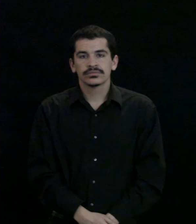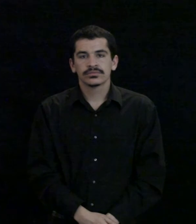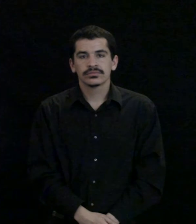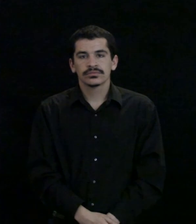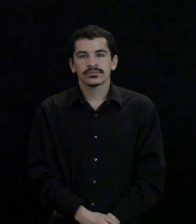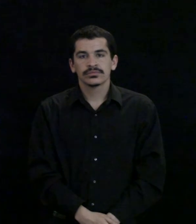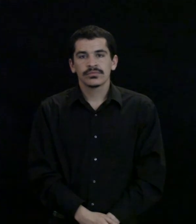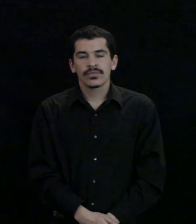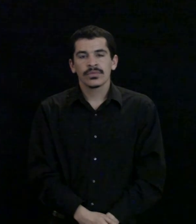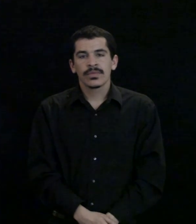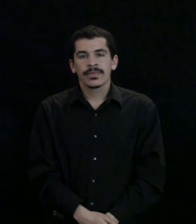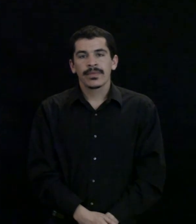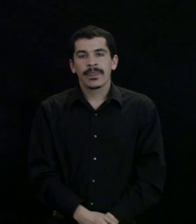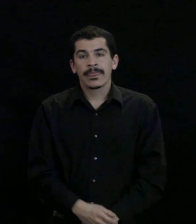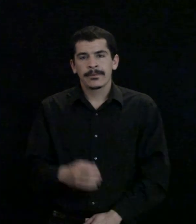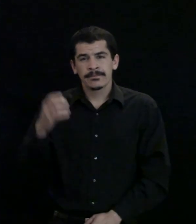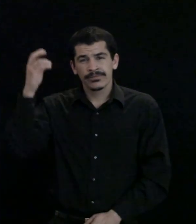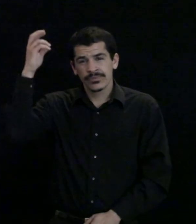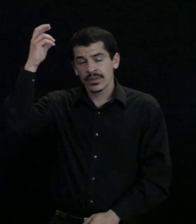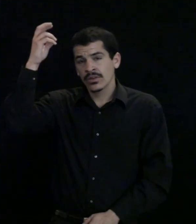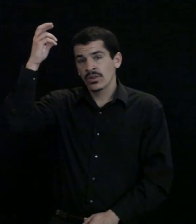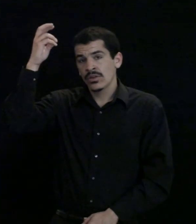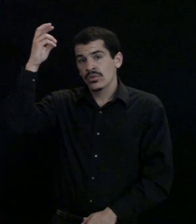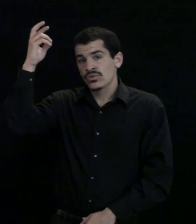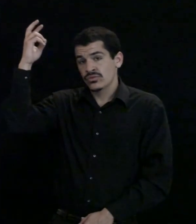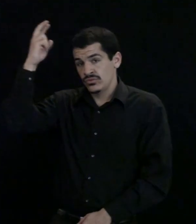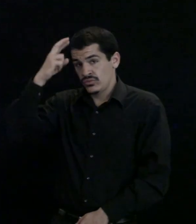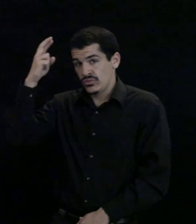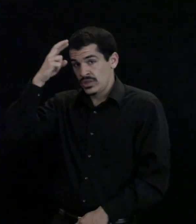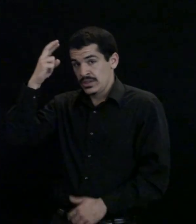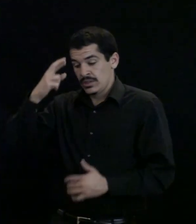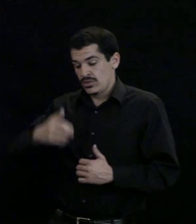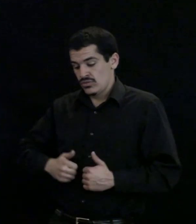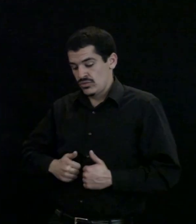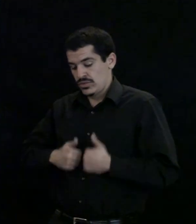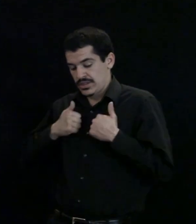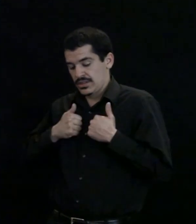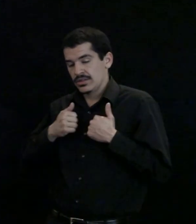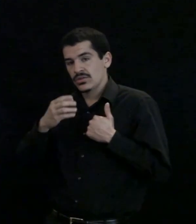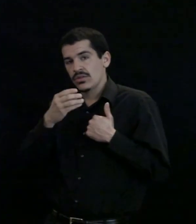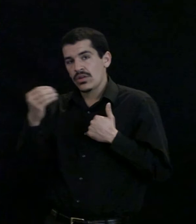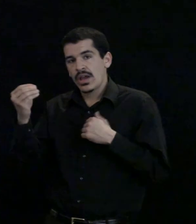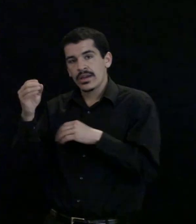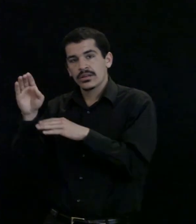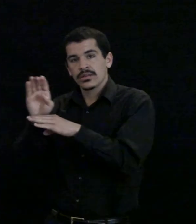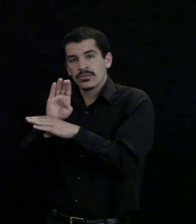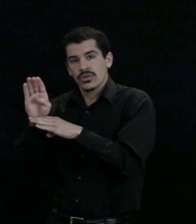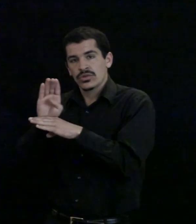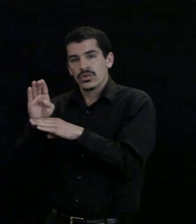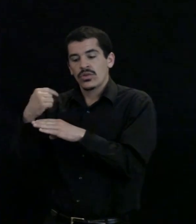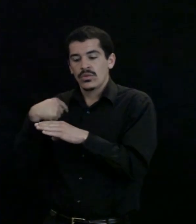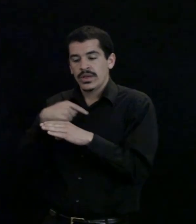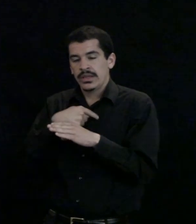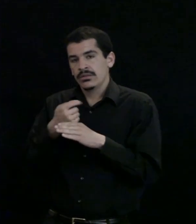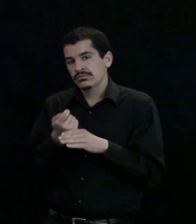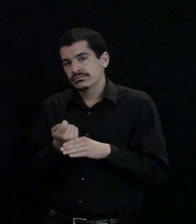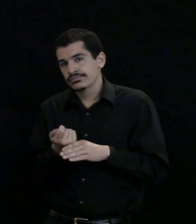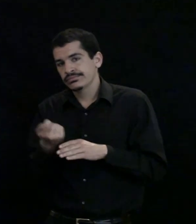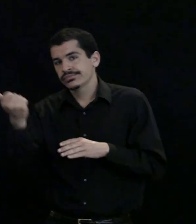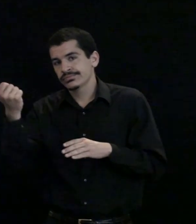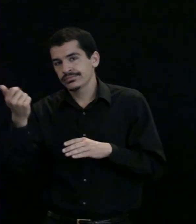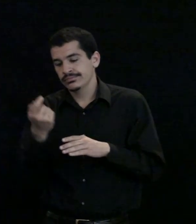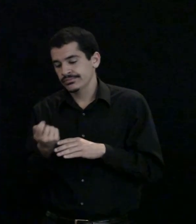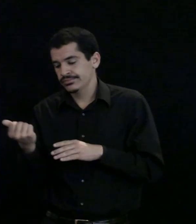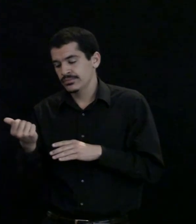The reason the residential and commercial have been separated out for this analysis is